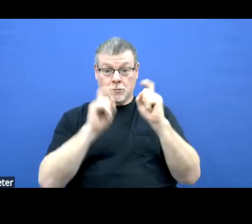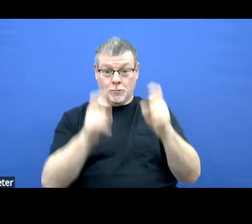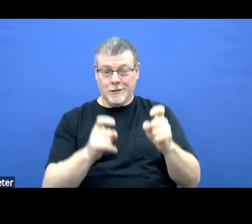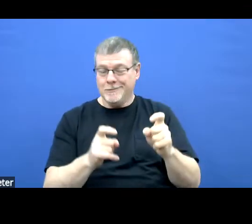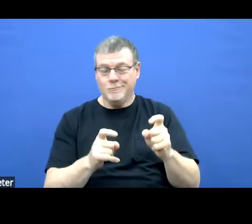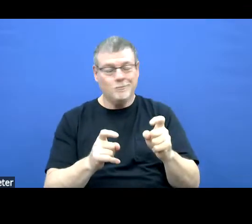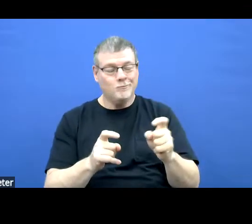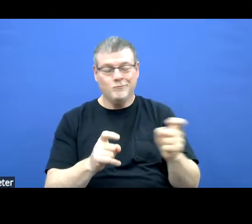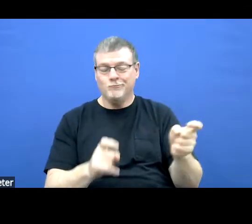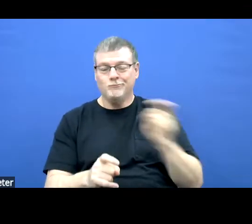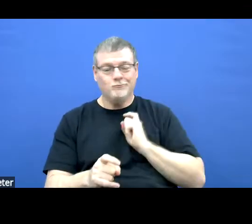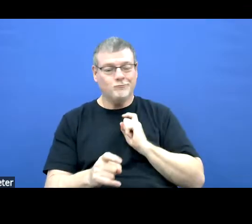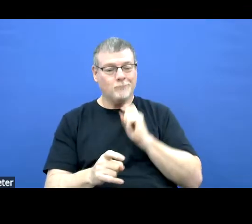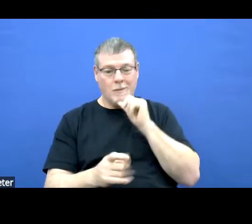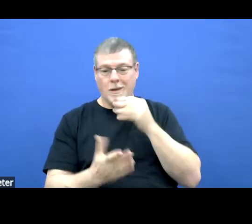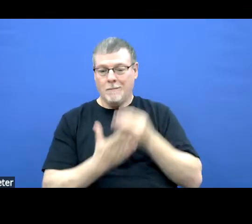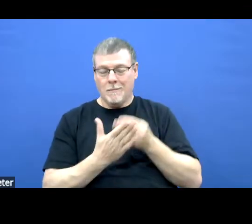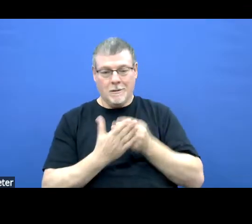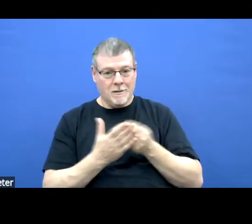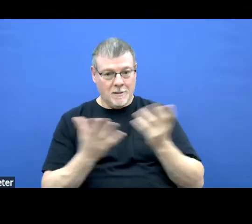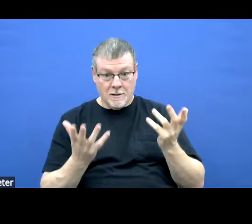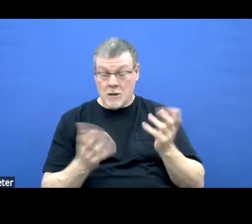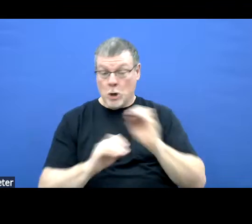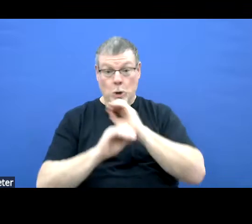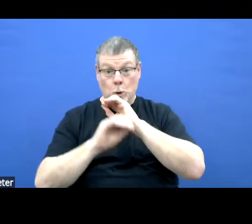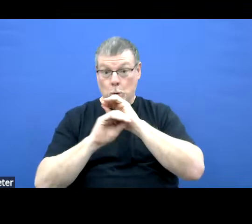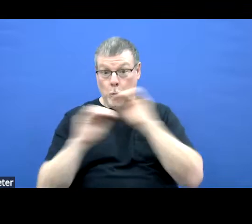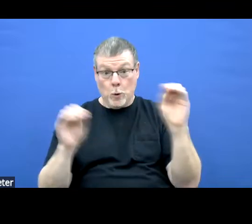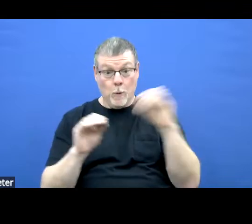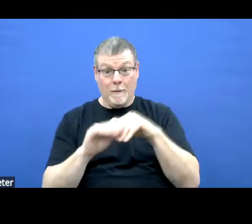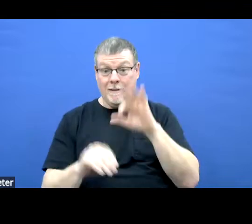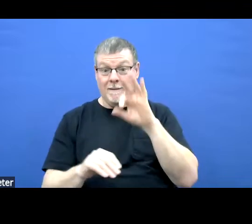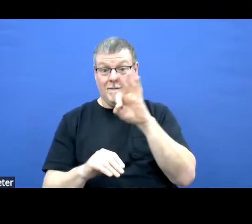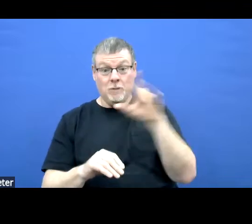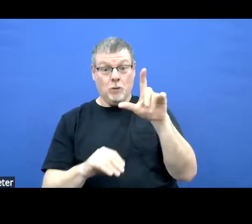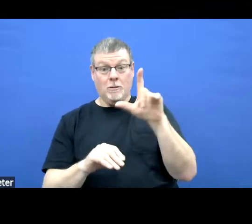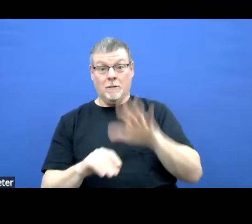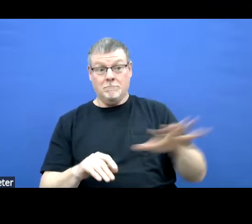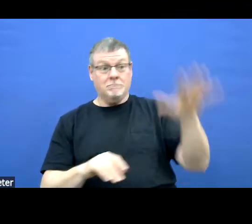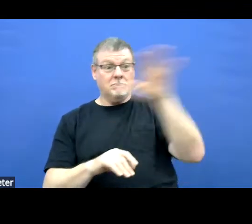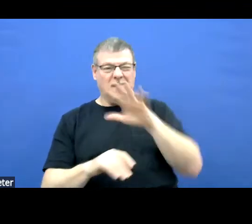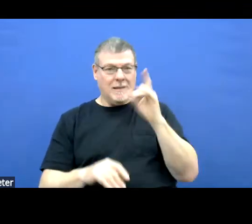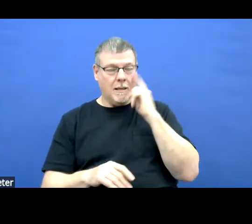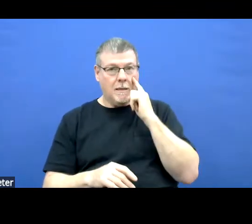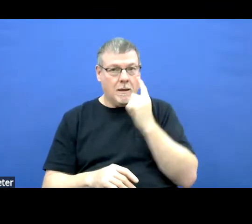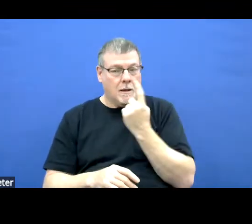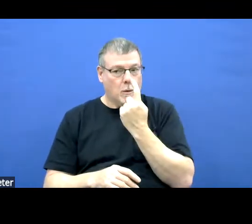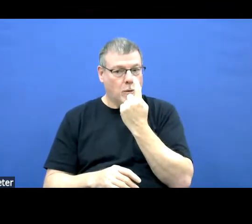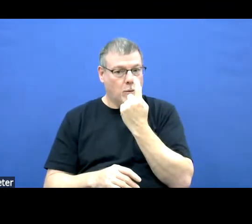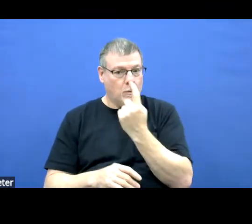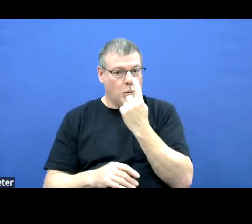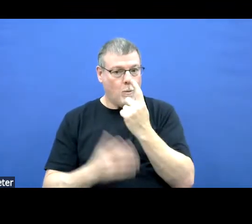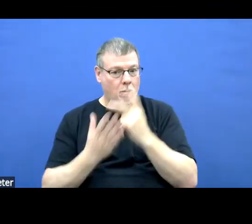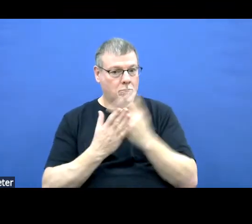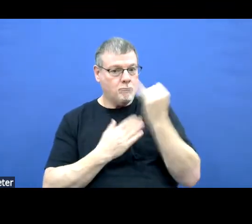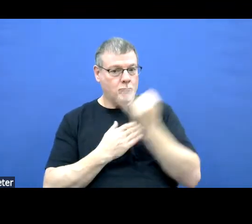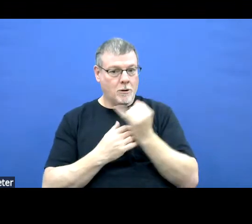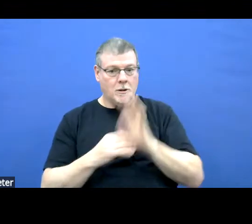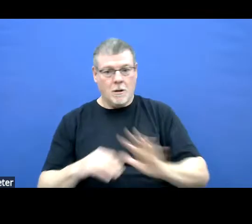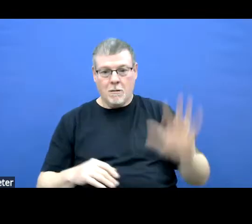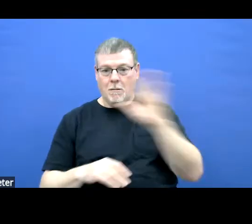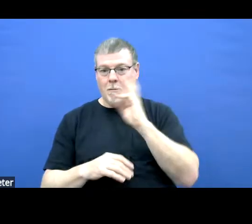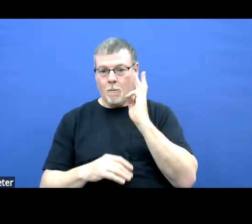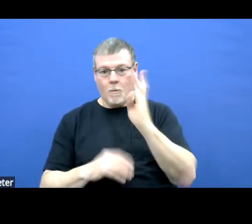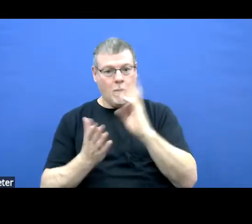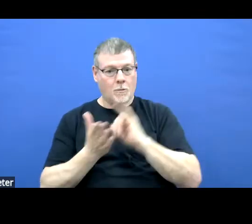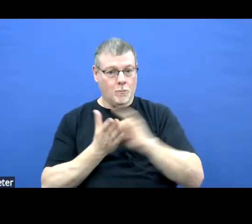not awarded that grant. In fact, nobody in the Finger Lakes region, and I think only one project in all of Western New